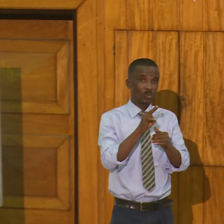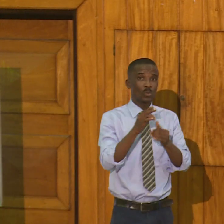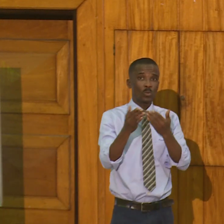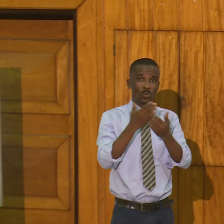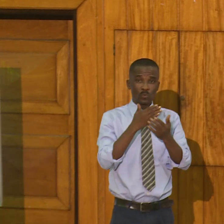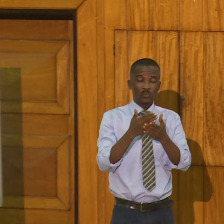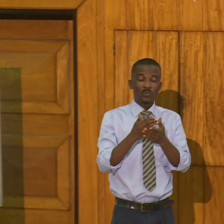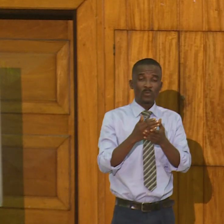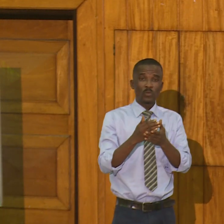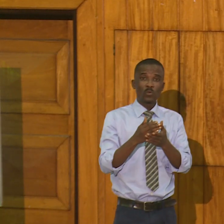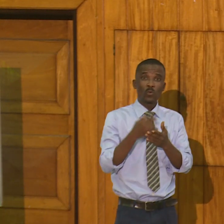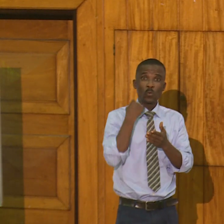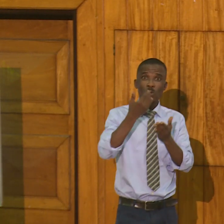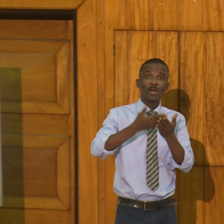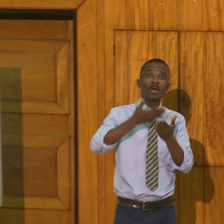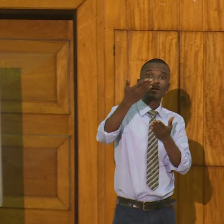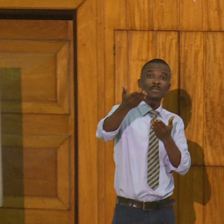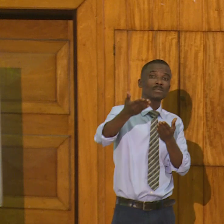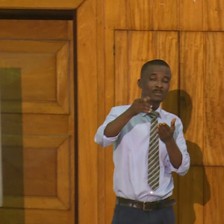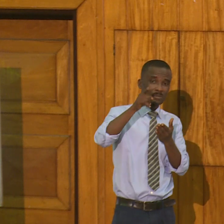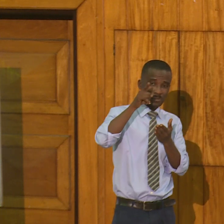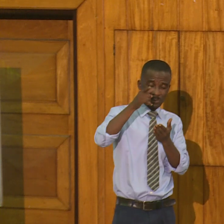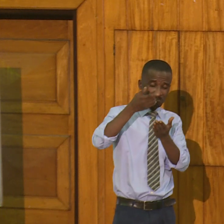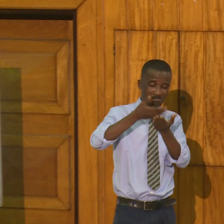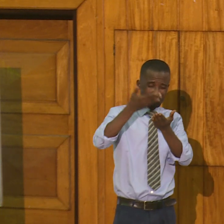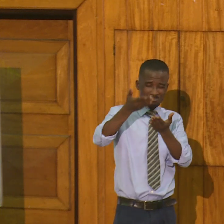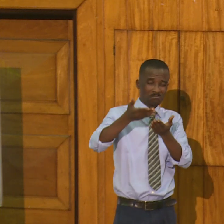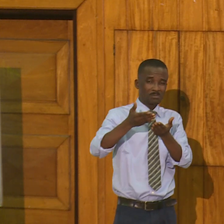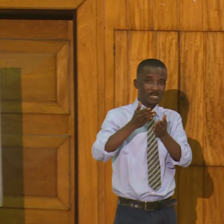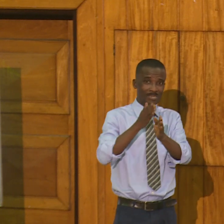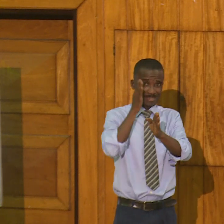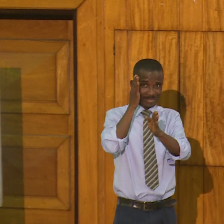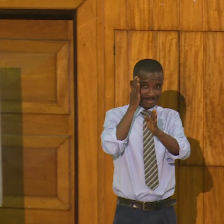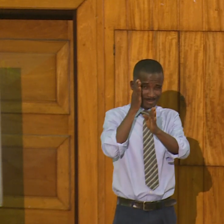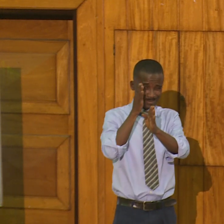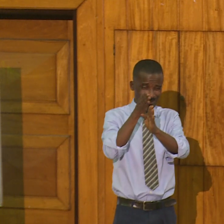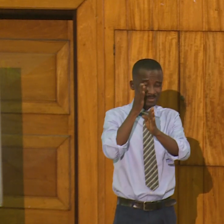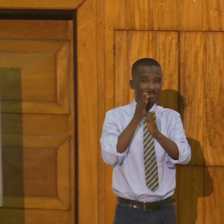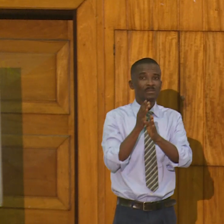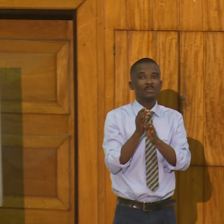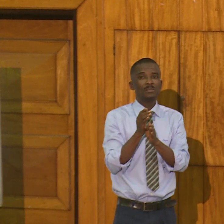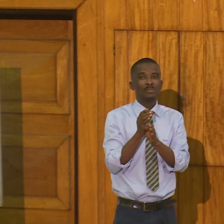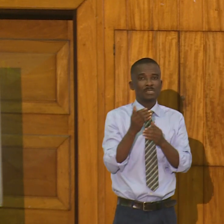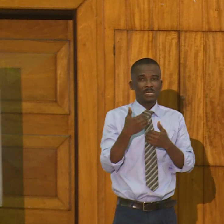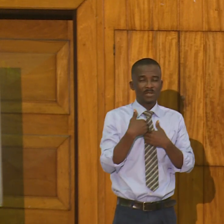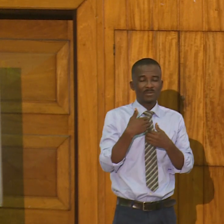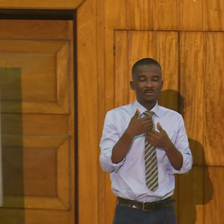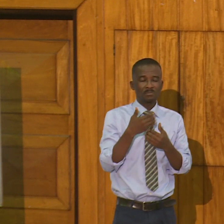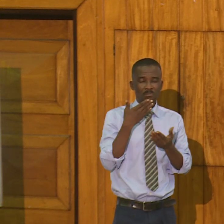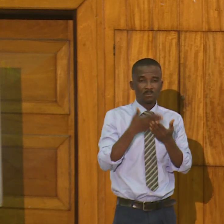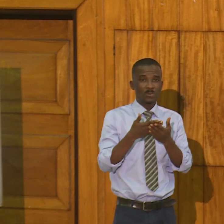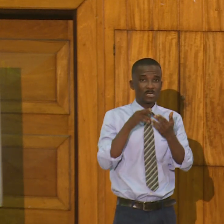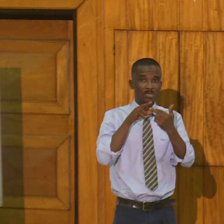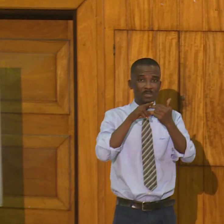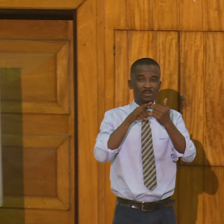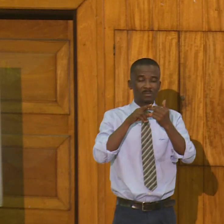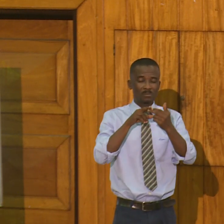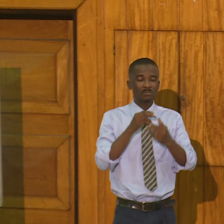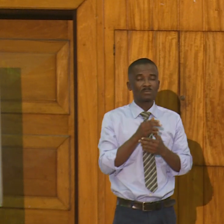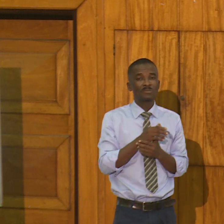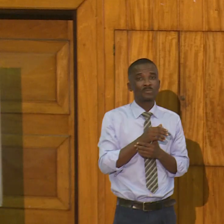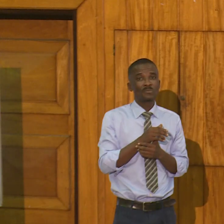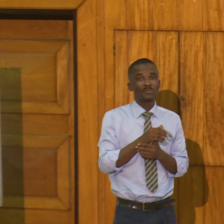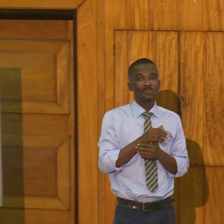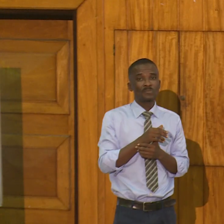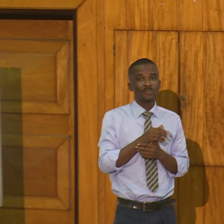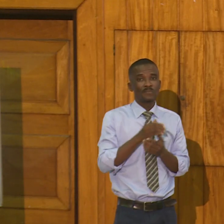the vendor to make sure that to some extent there was an adjustment so that we do not really have that kind of high rate. The only